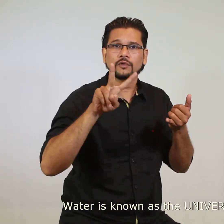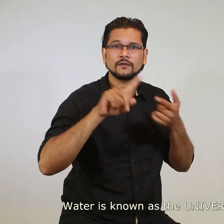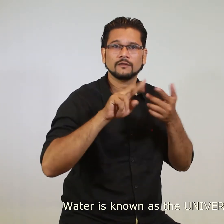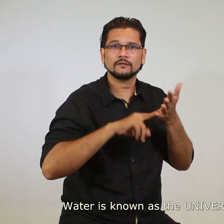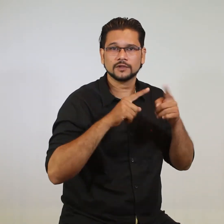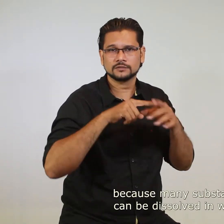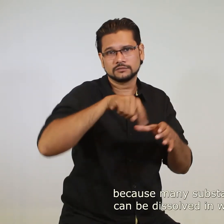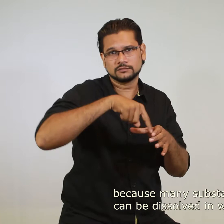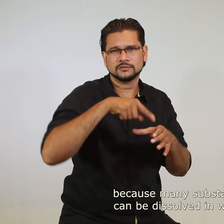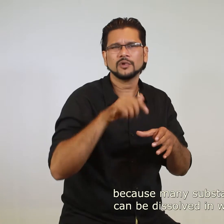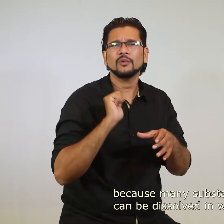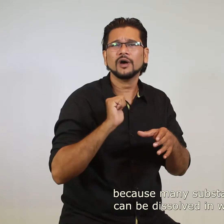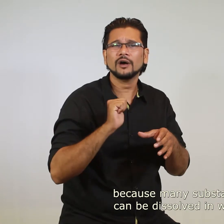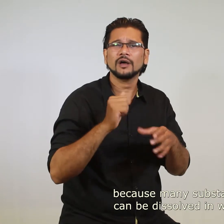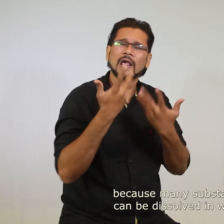substances can be dissolved in water.